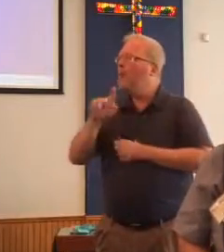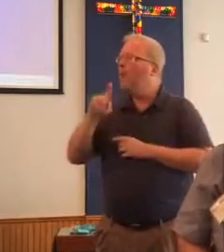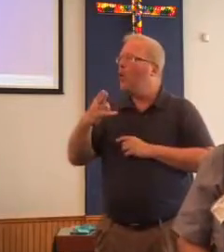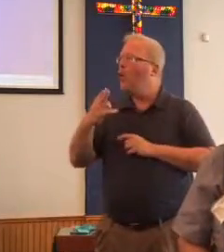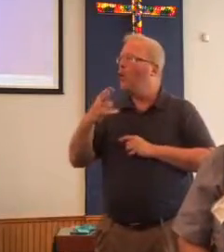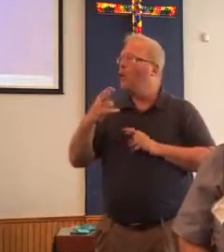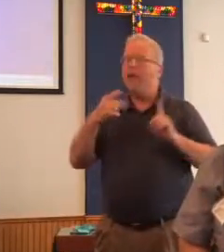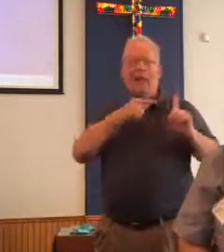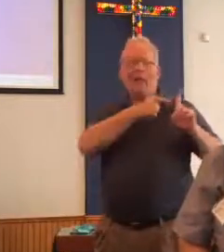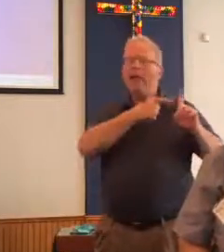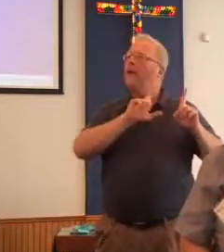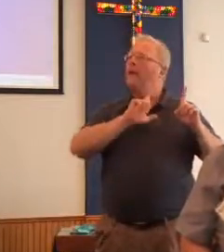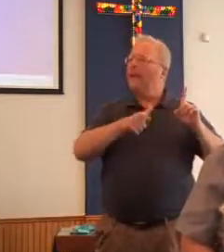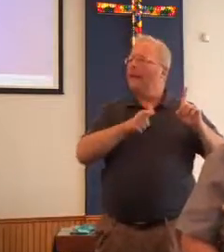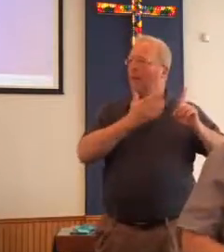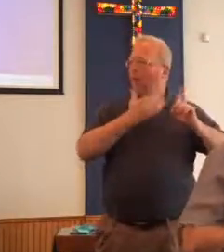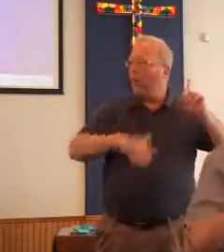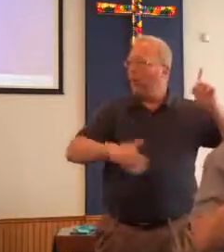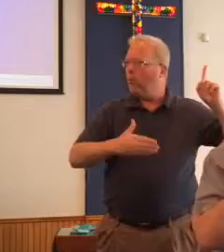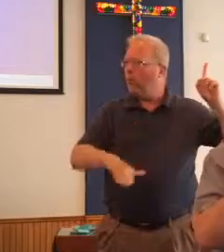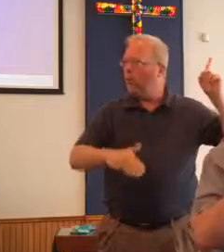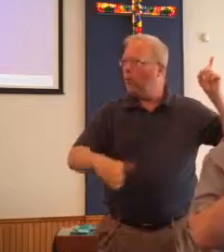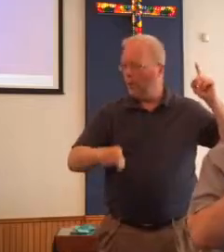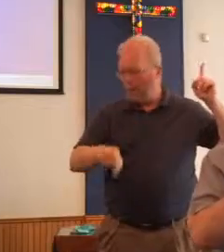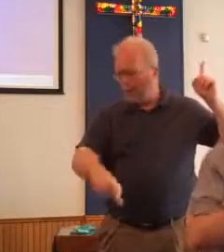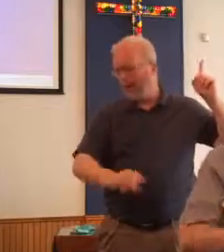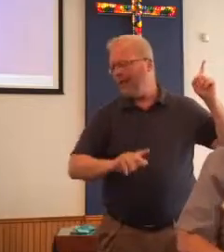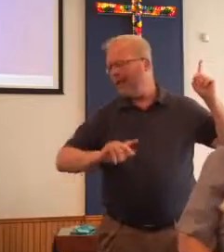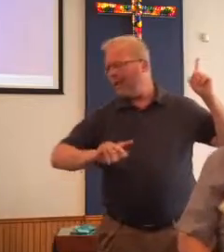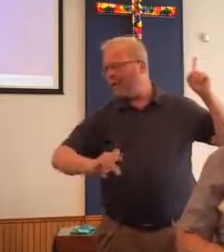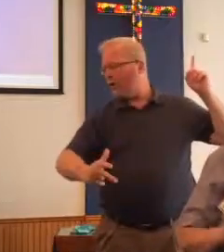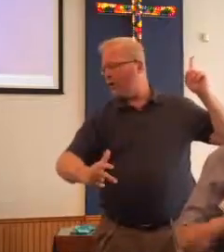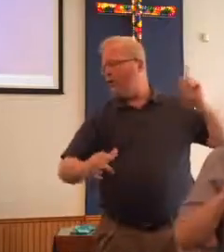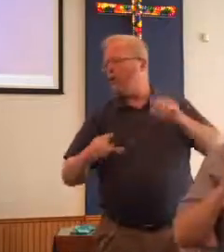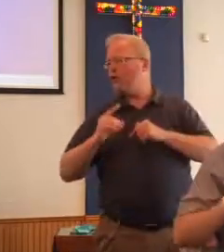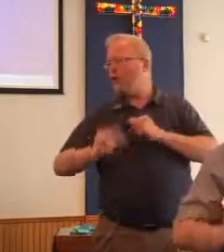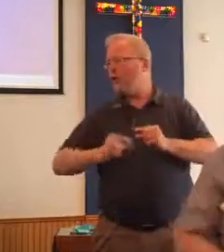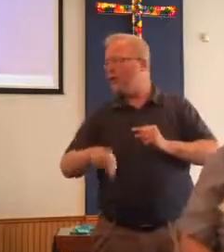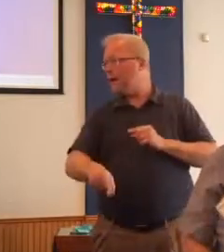of King David, of whose house